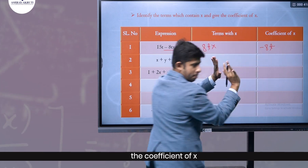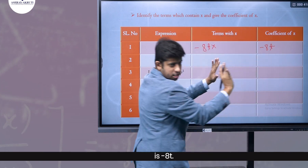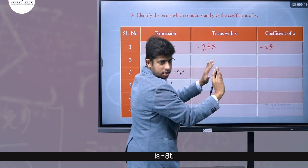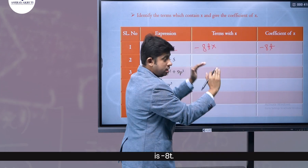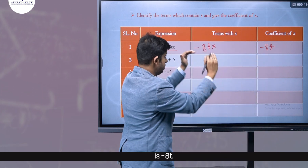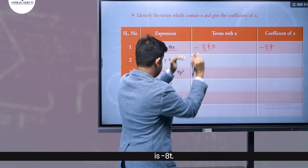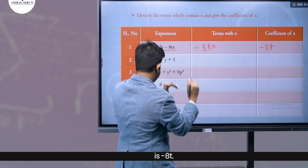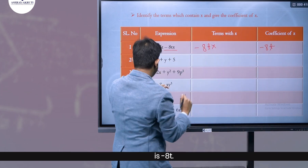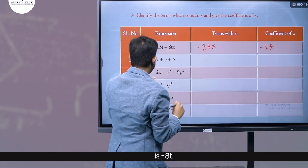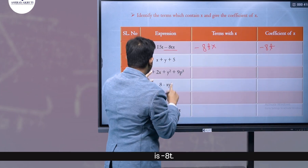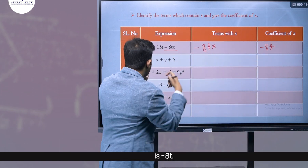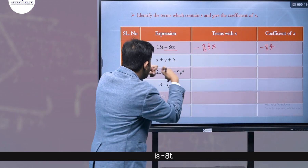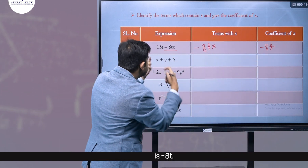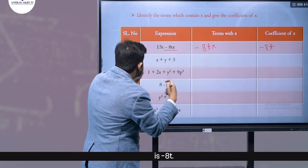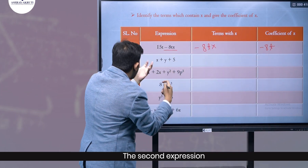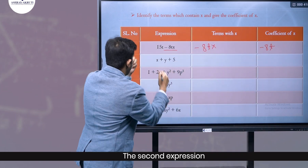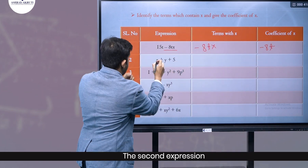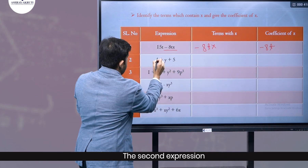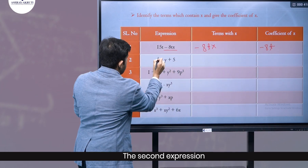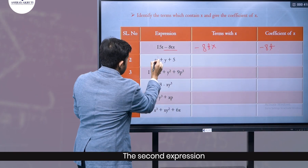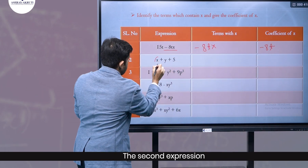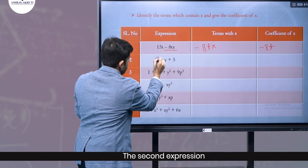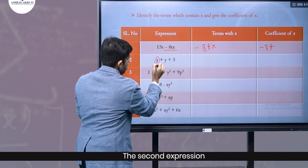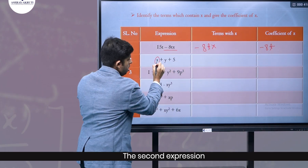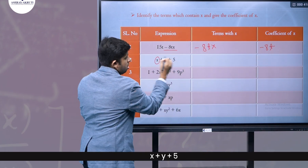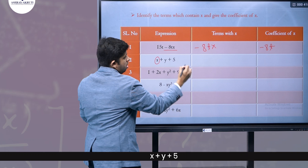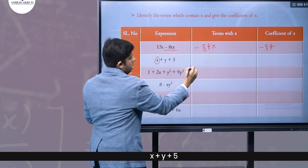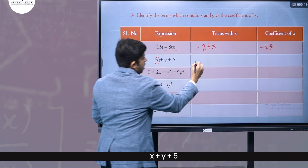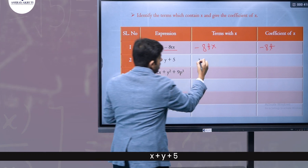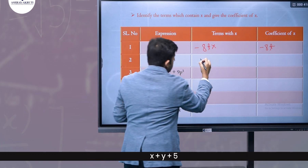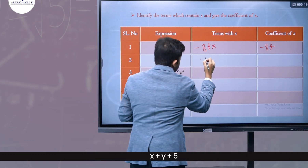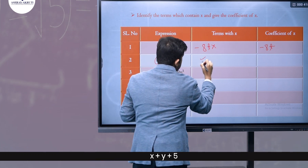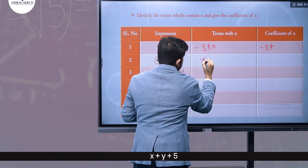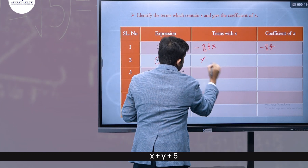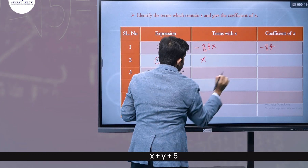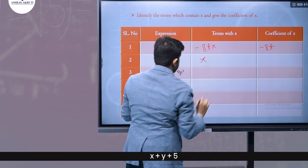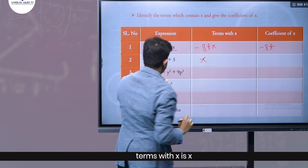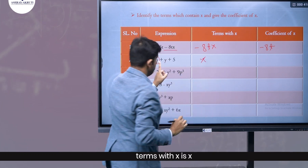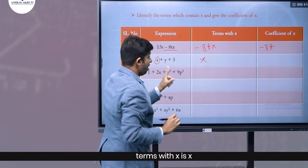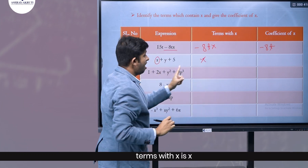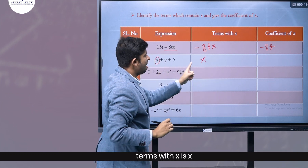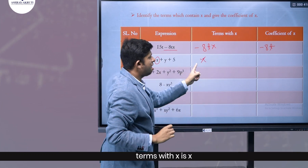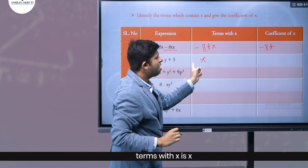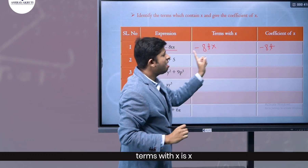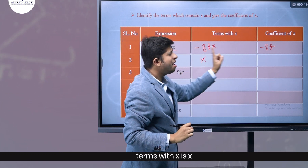is minus 8t. Second expression, x plus y plus 5. Terms with x is